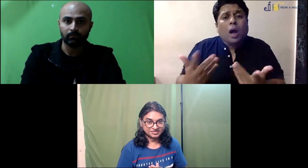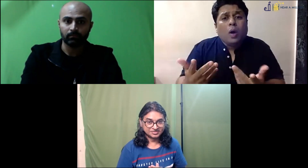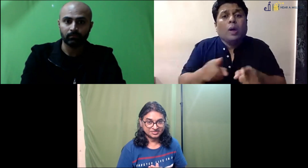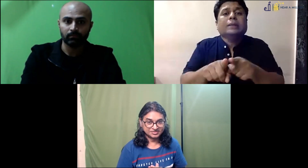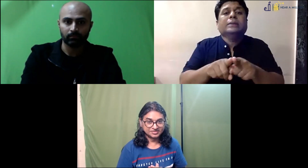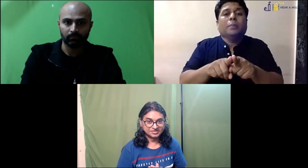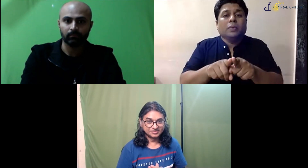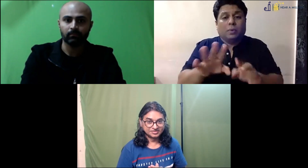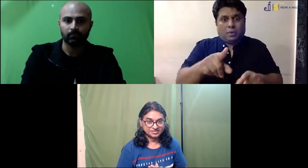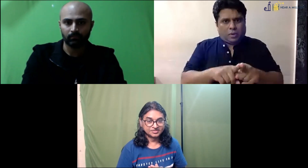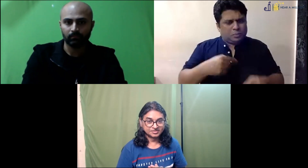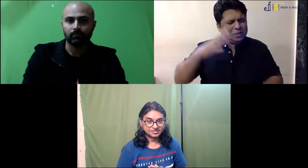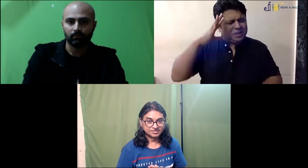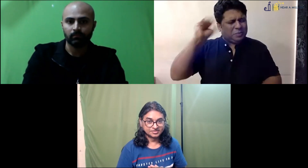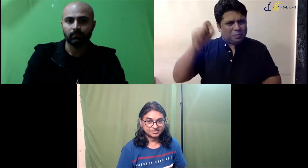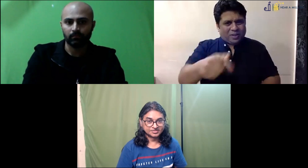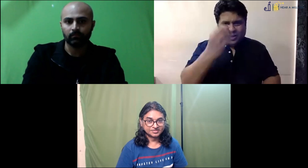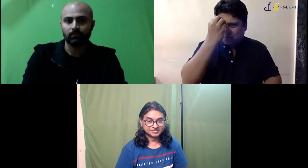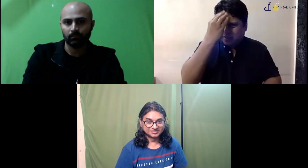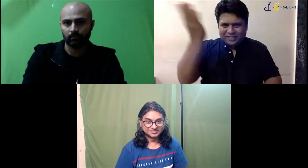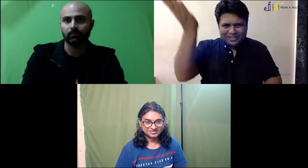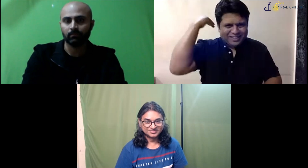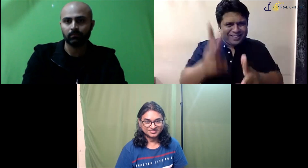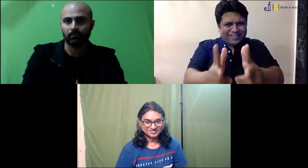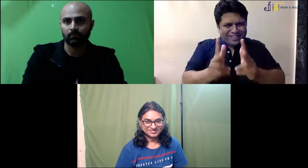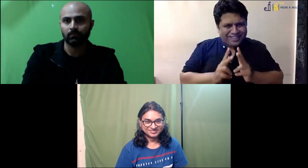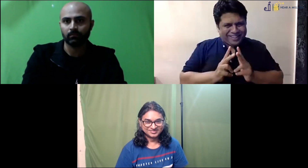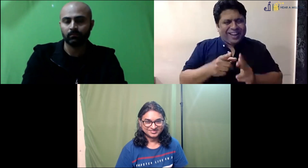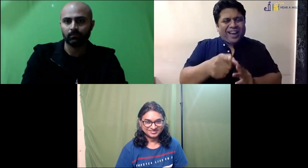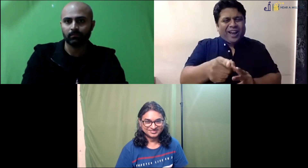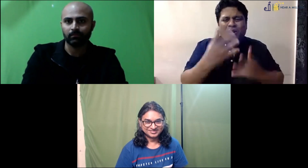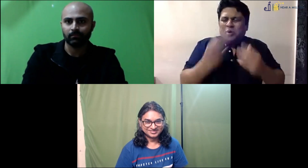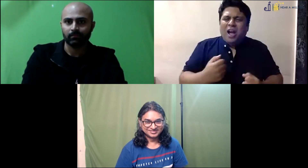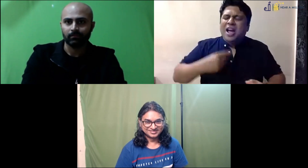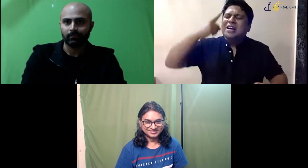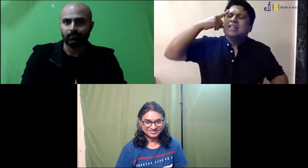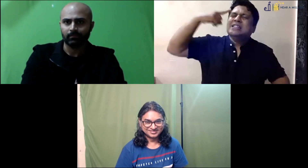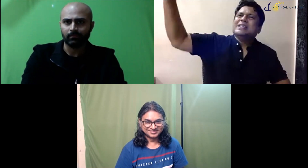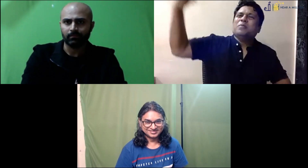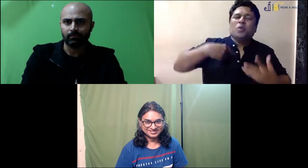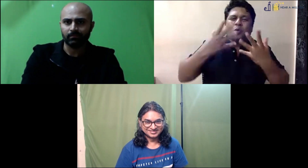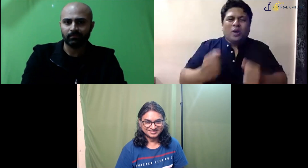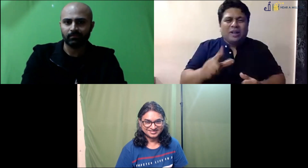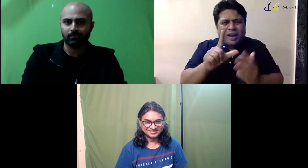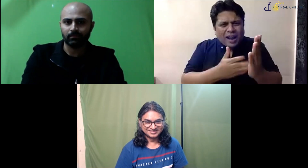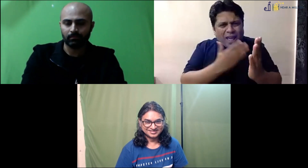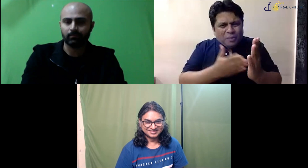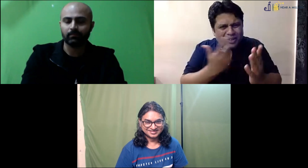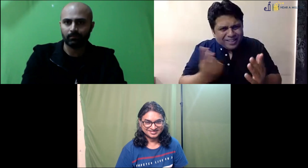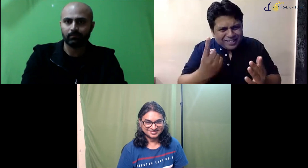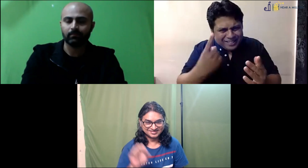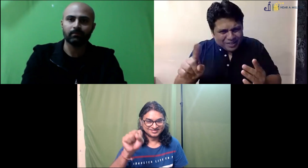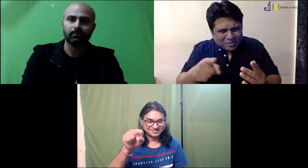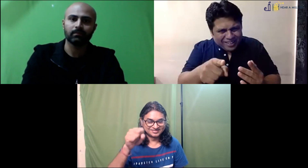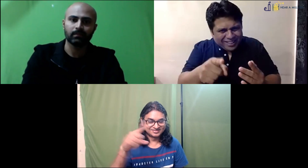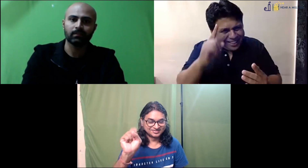self-reflecting. So it will explain like how you will set up the business. I remember, Bhaskar, you told me earlier that you had a